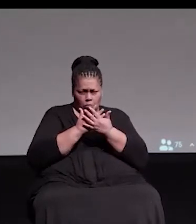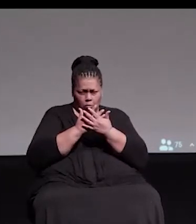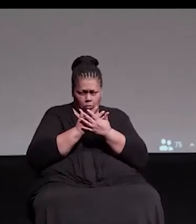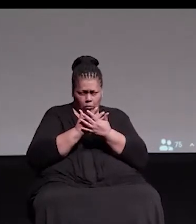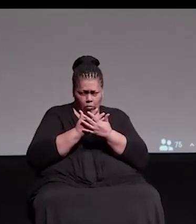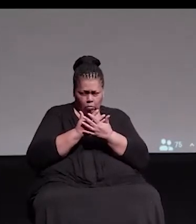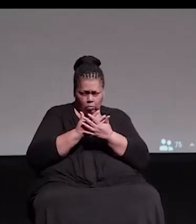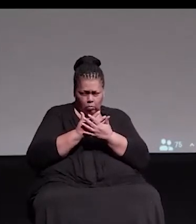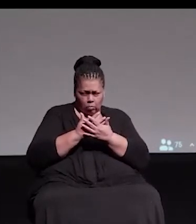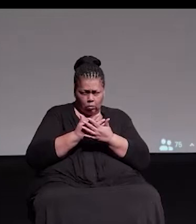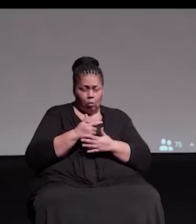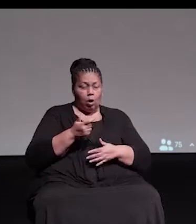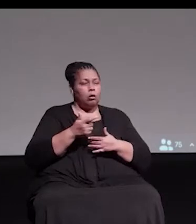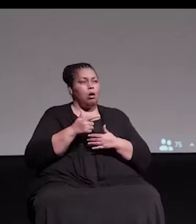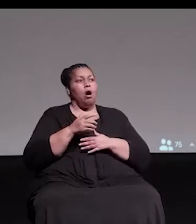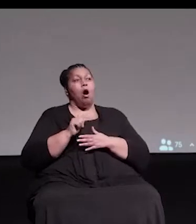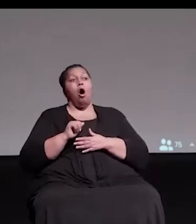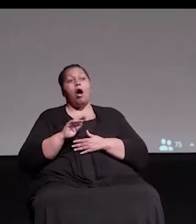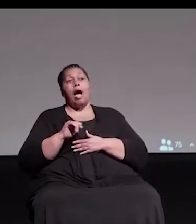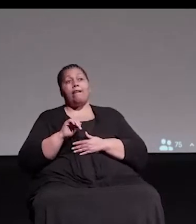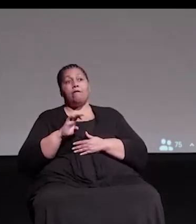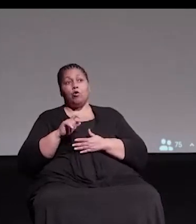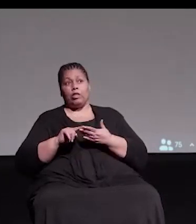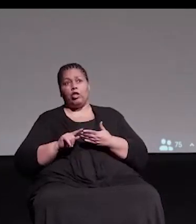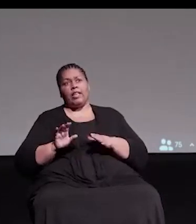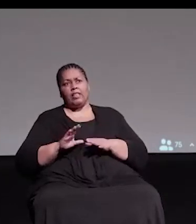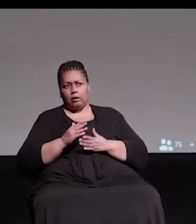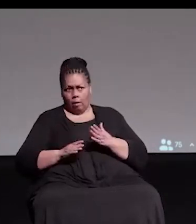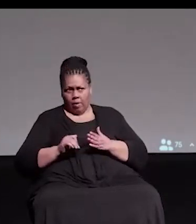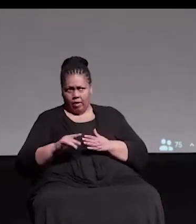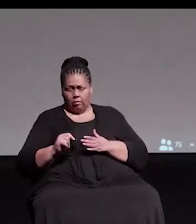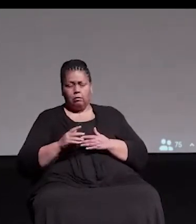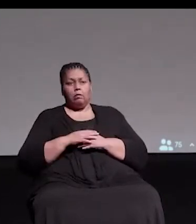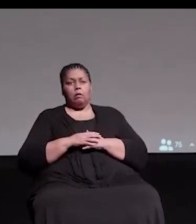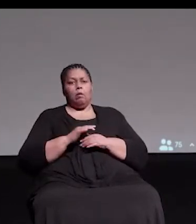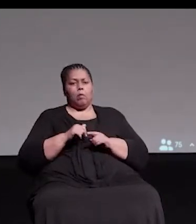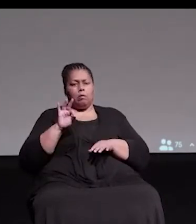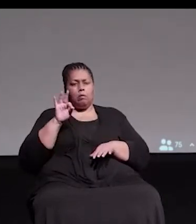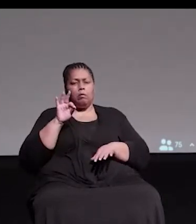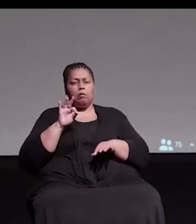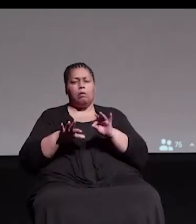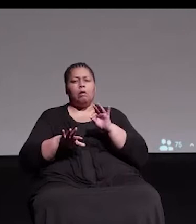archival researcher had done some, but we were like really finding